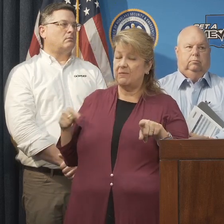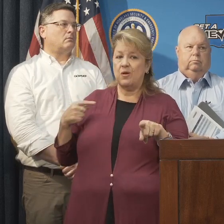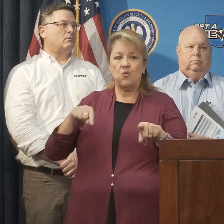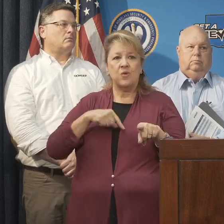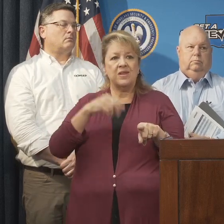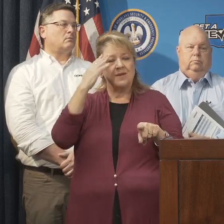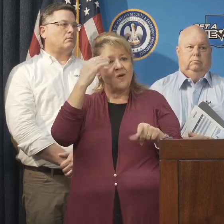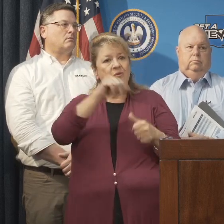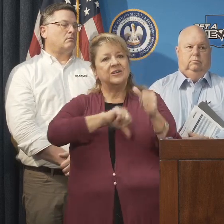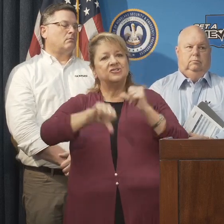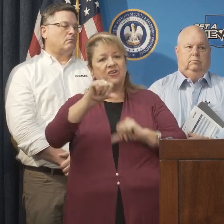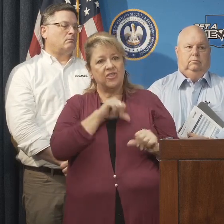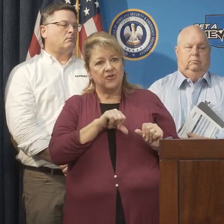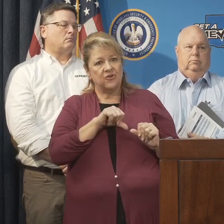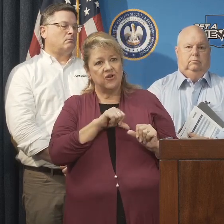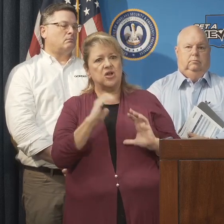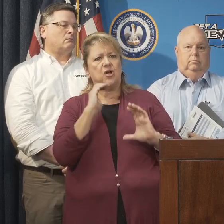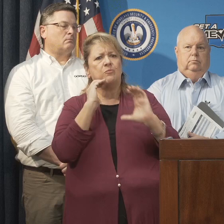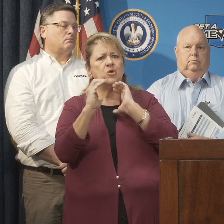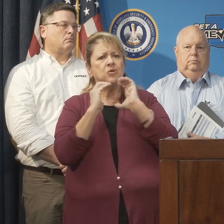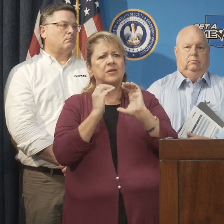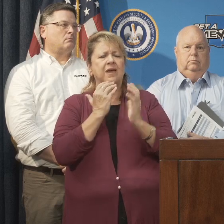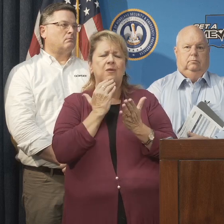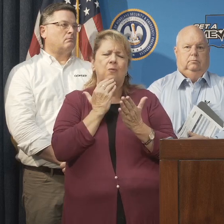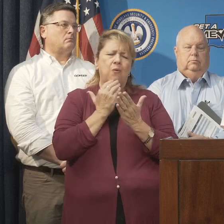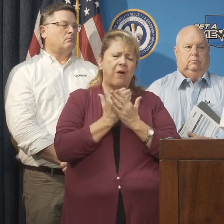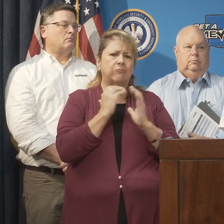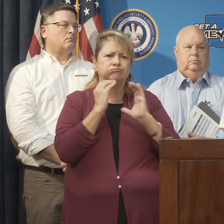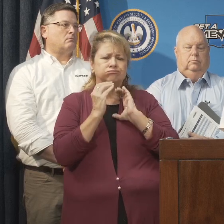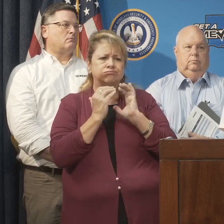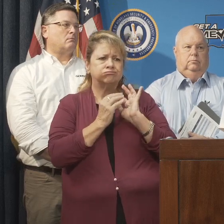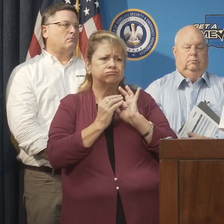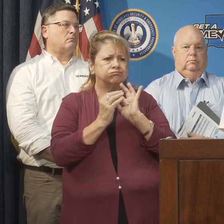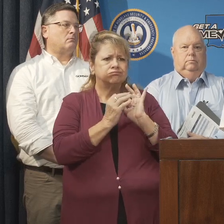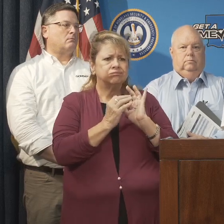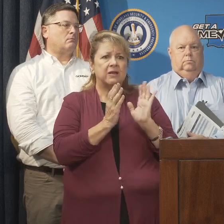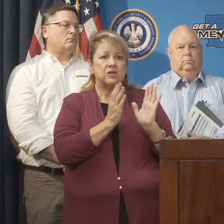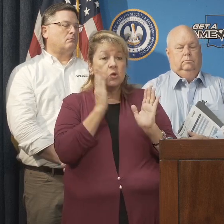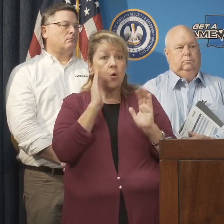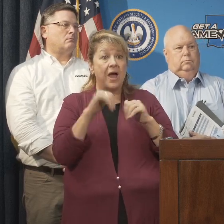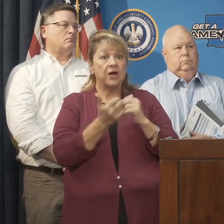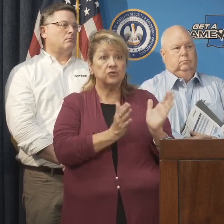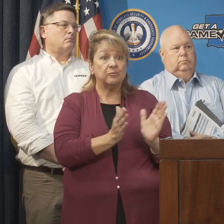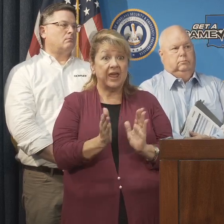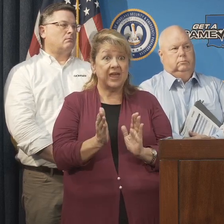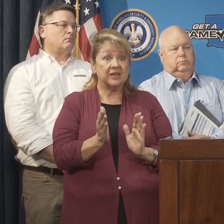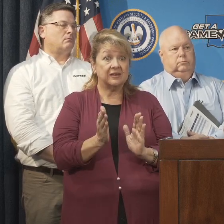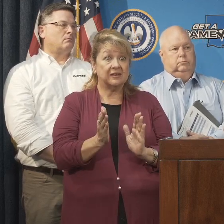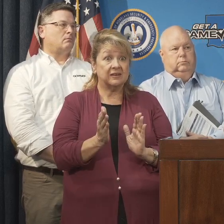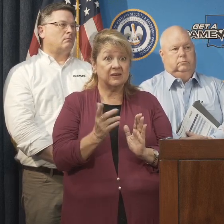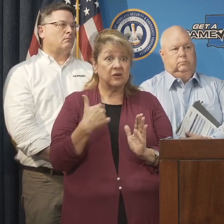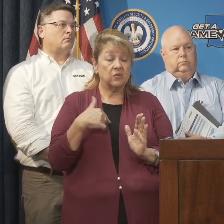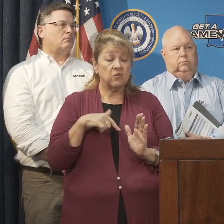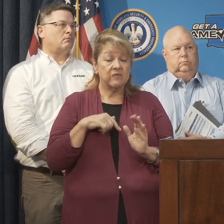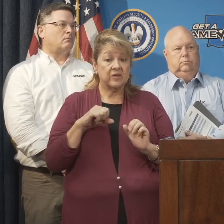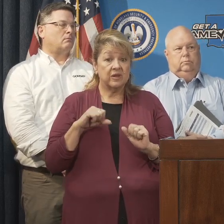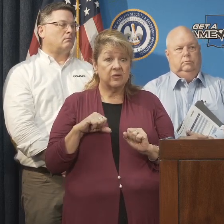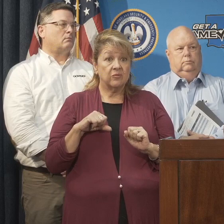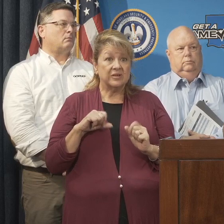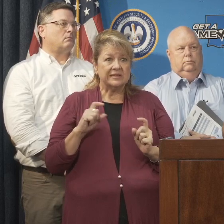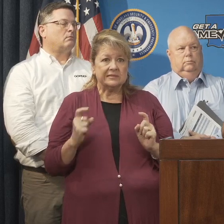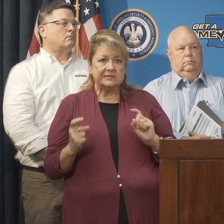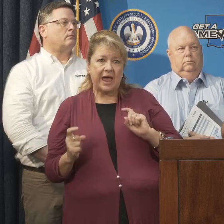one another and we communicate well and we know how to plan and so forth, we've been able to